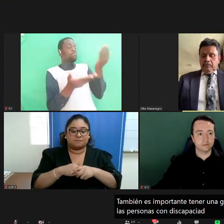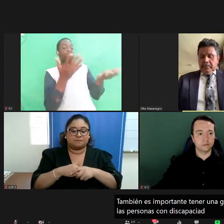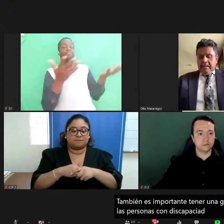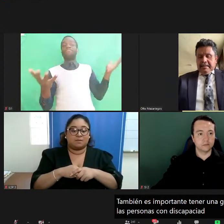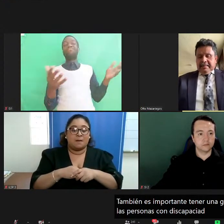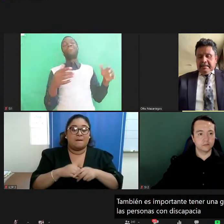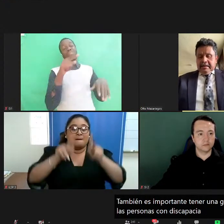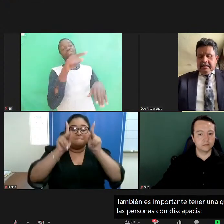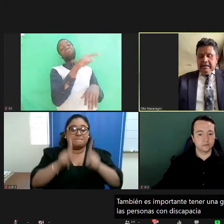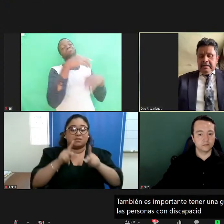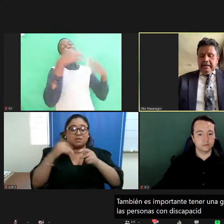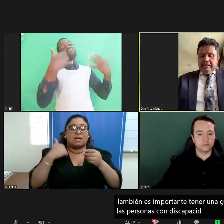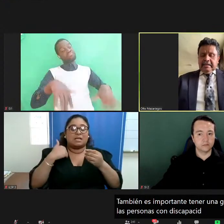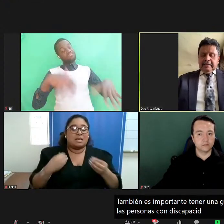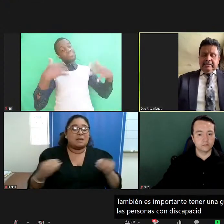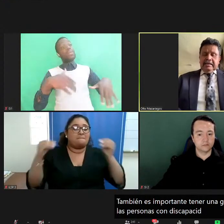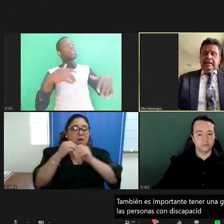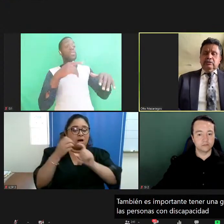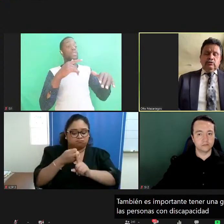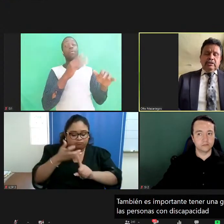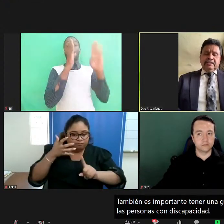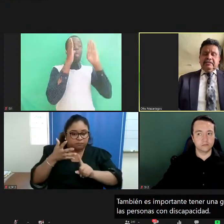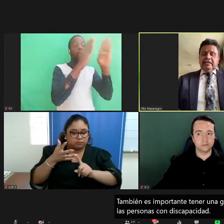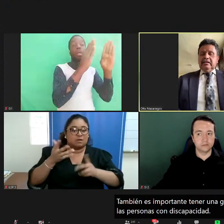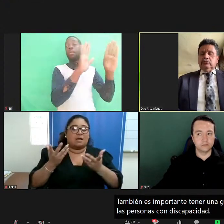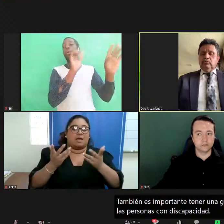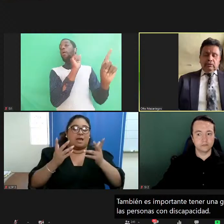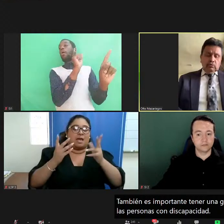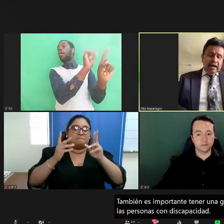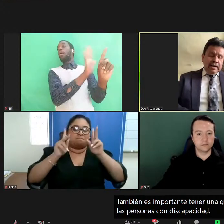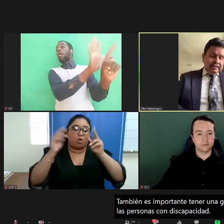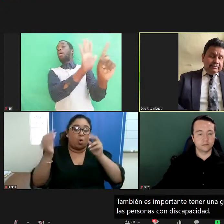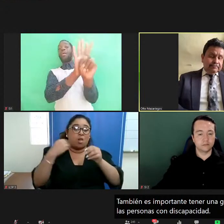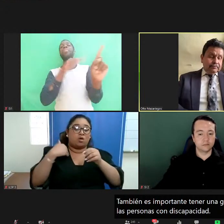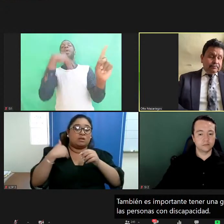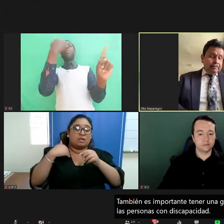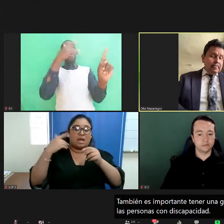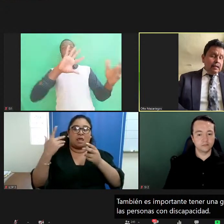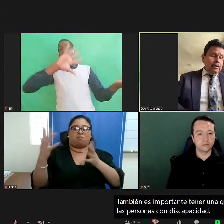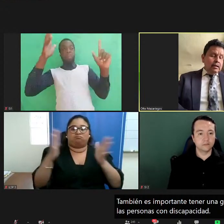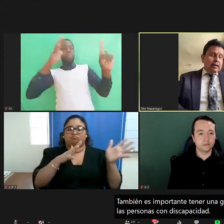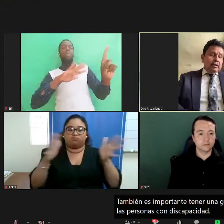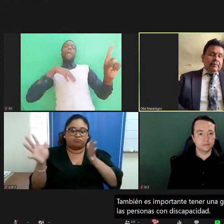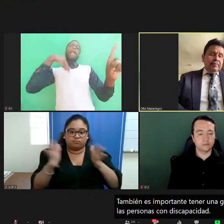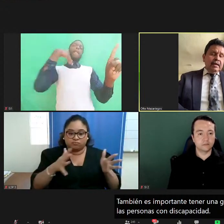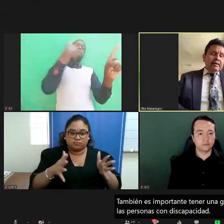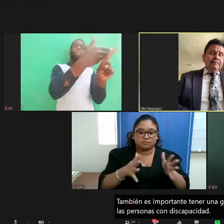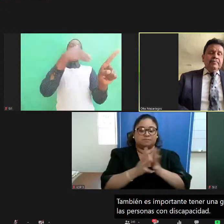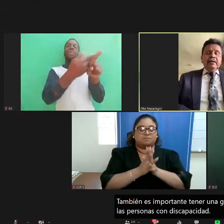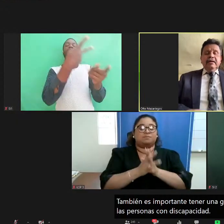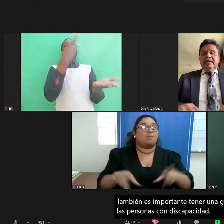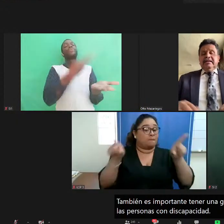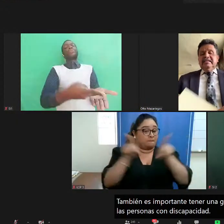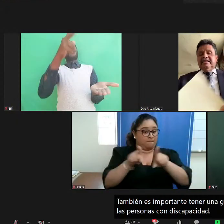persons with the highest impact in these natural disasters